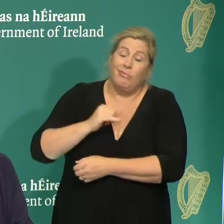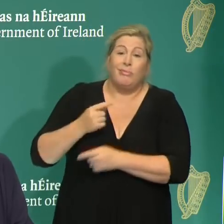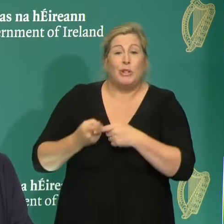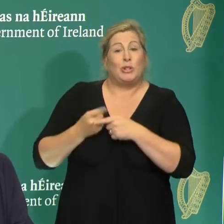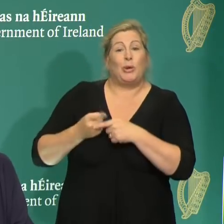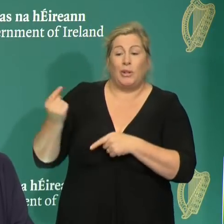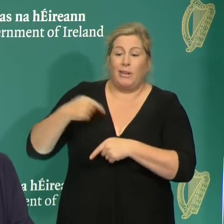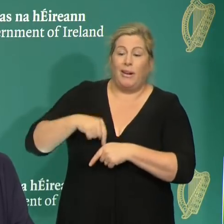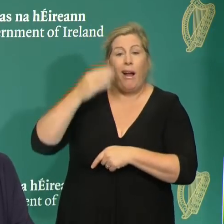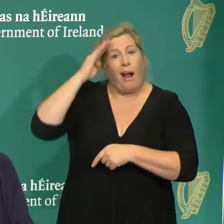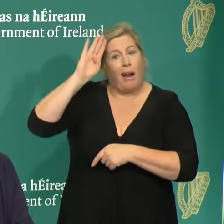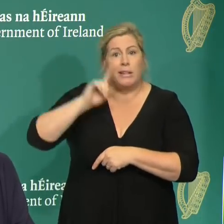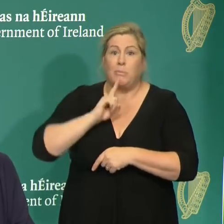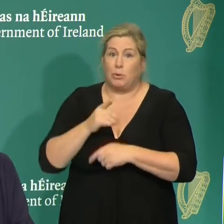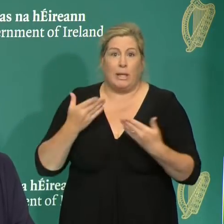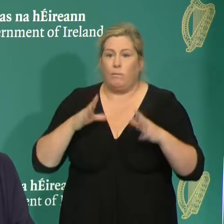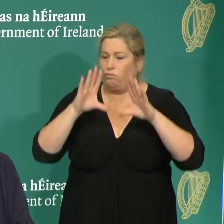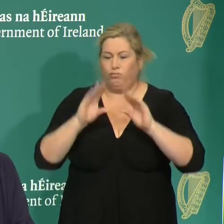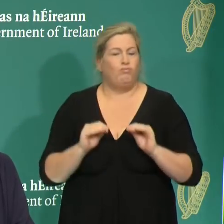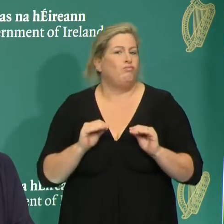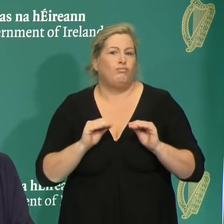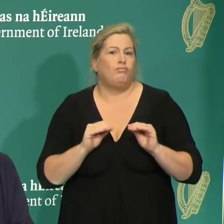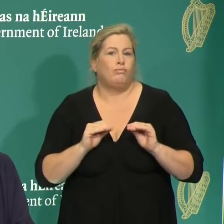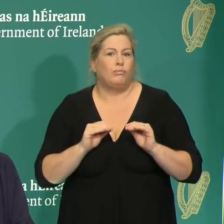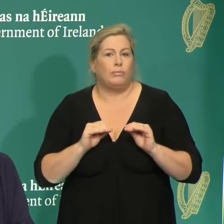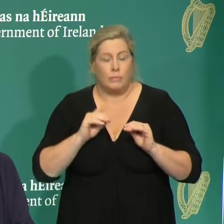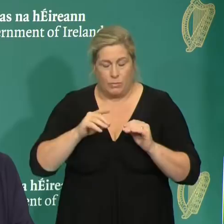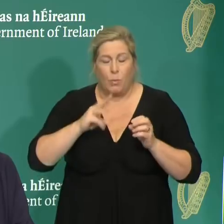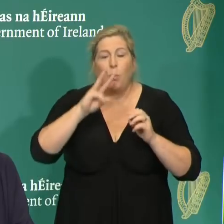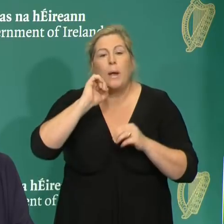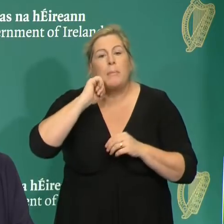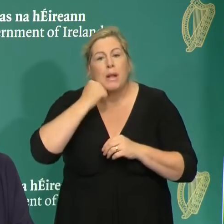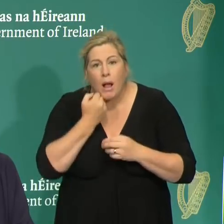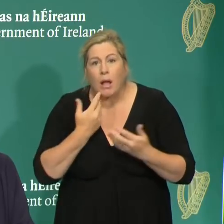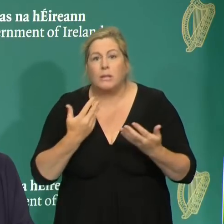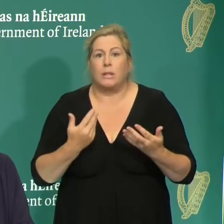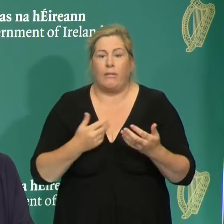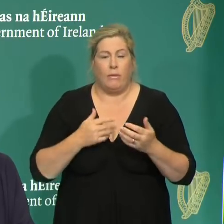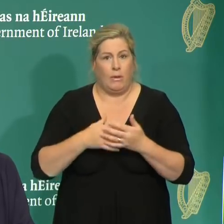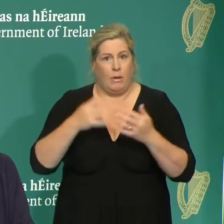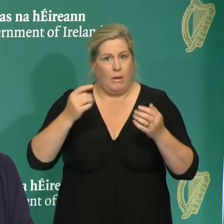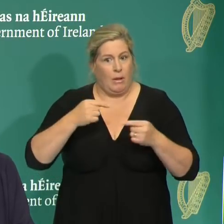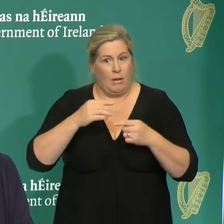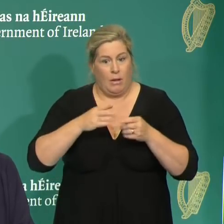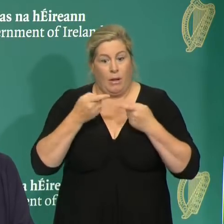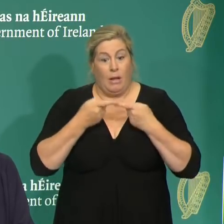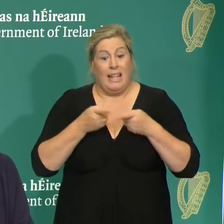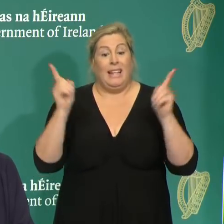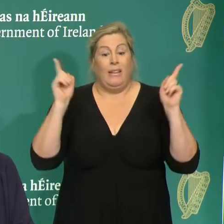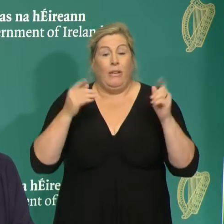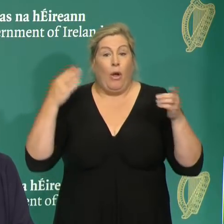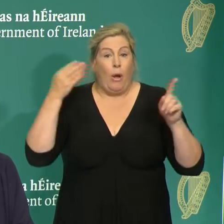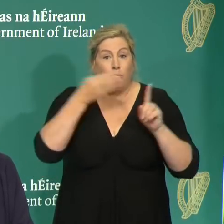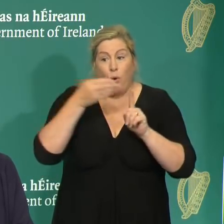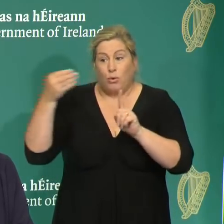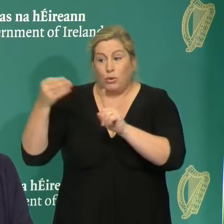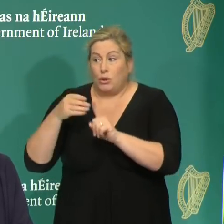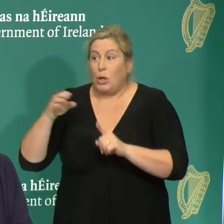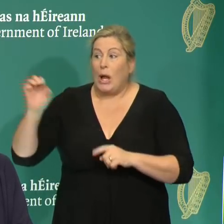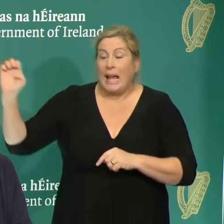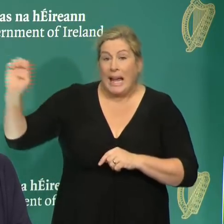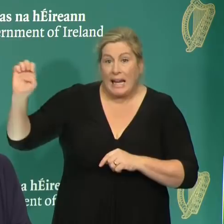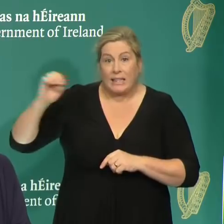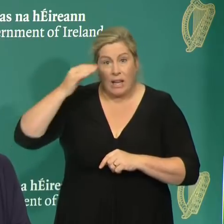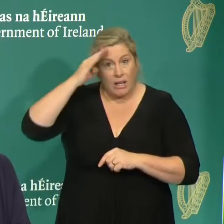ended. The suspension of the programme is being implemented because of a divergence in the approach between Ireland and the UK in